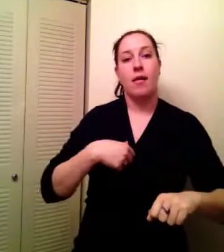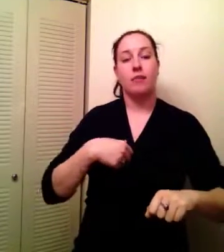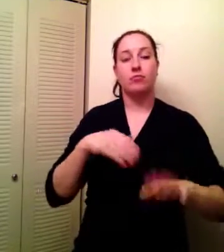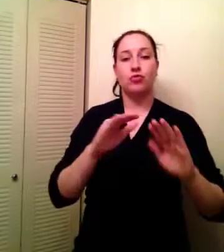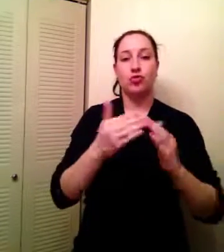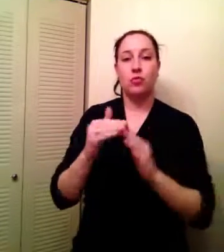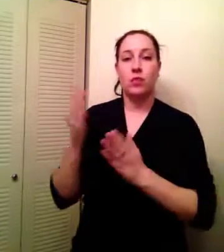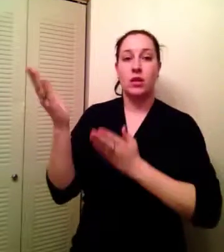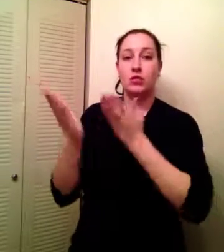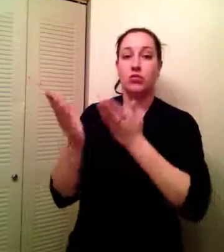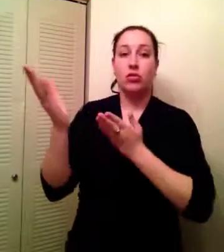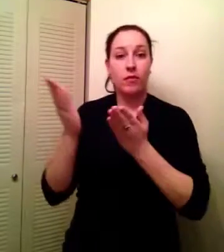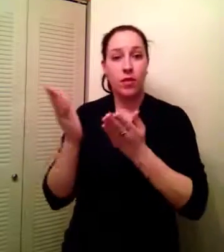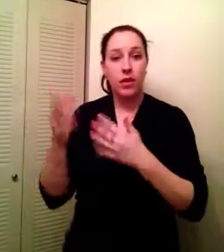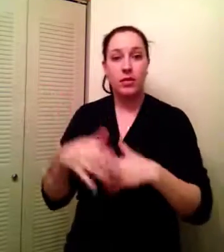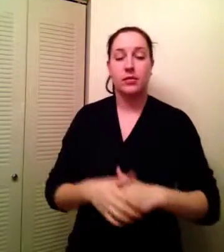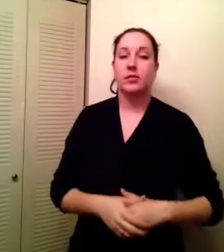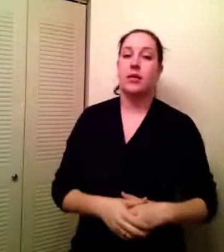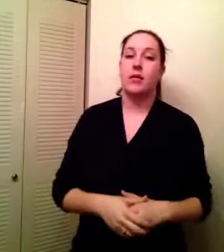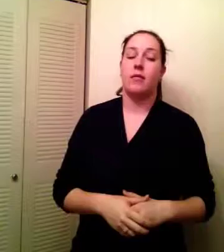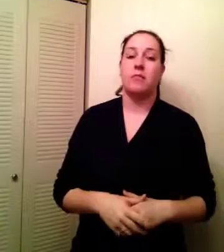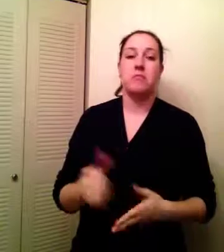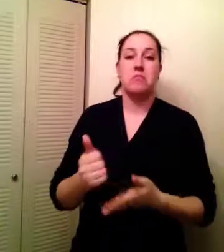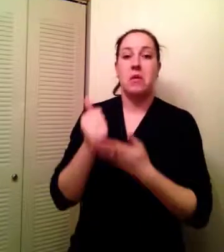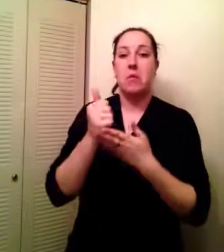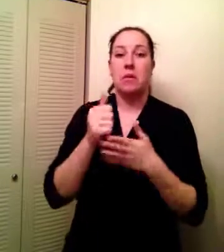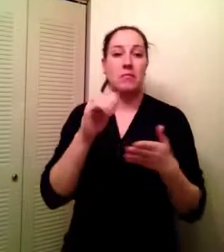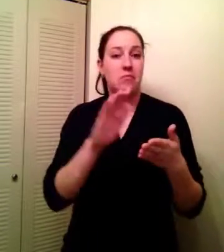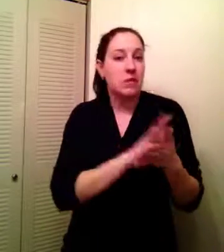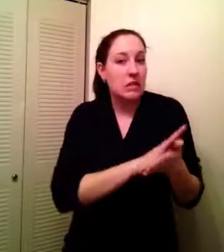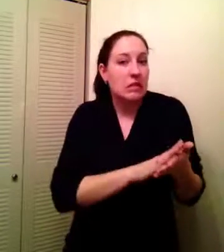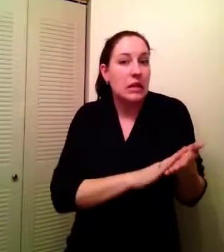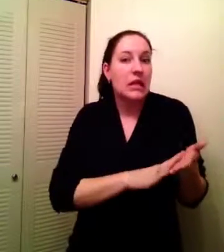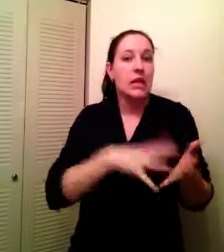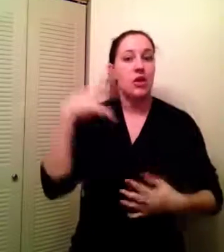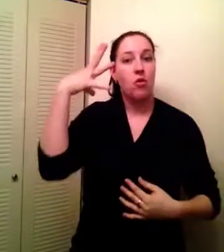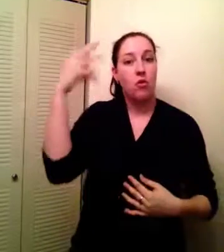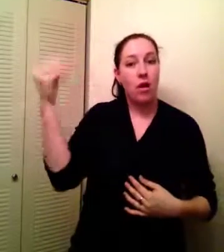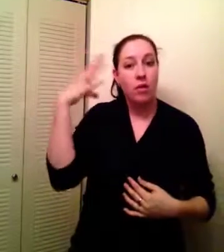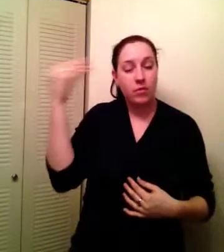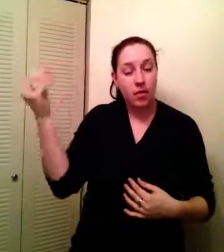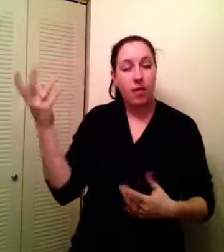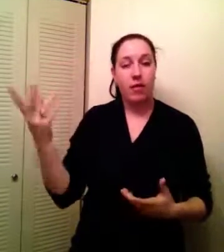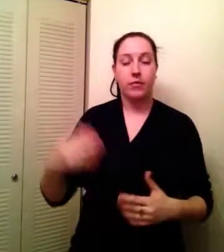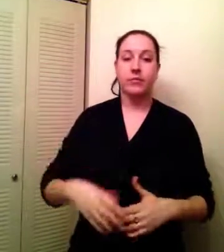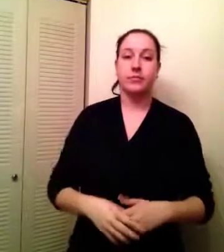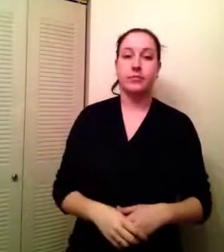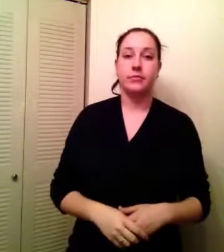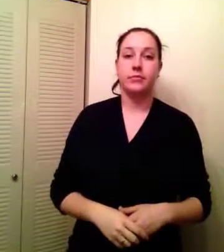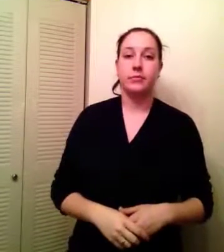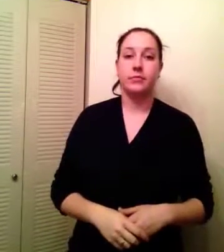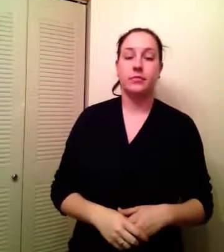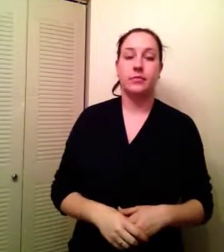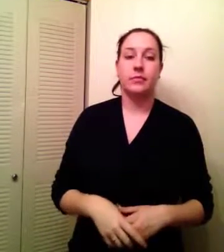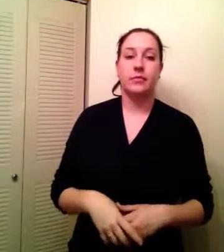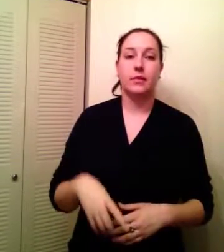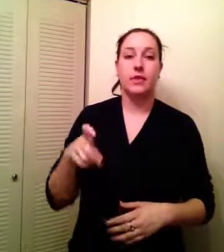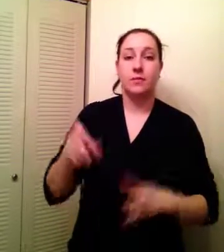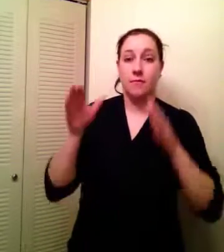to really get back to society, dedicate their time and their money and their effort to somehow get back, whatever